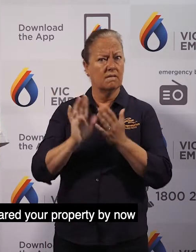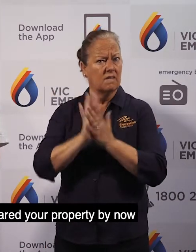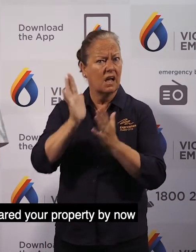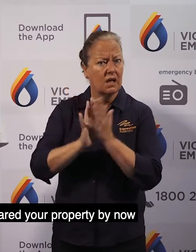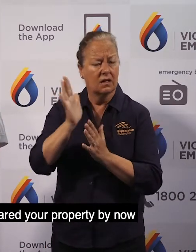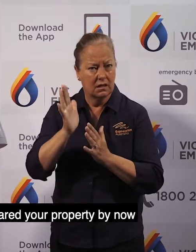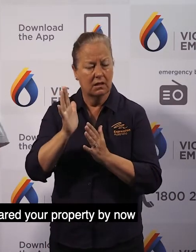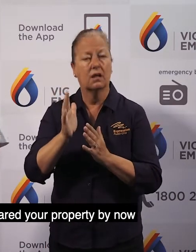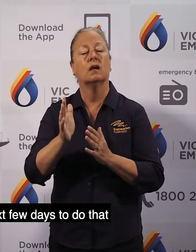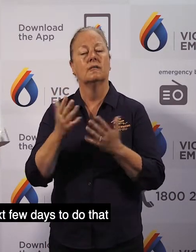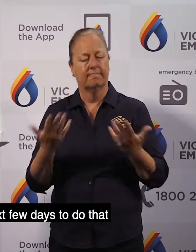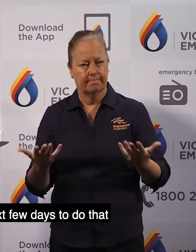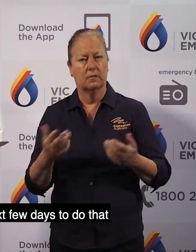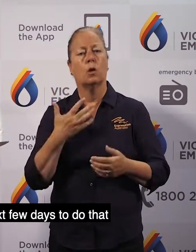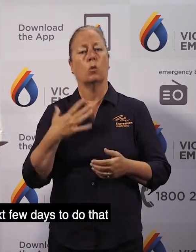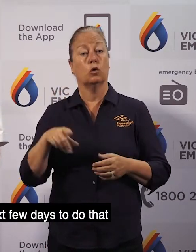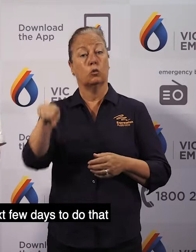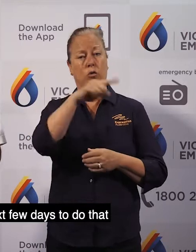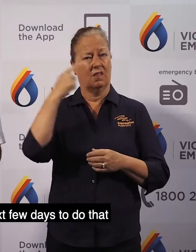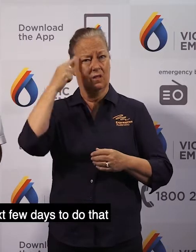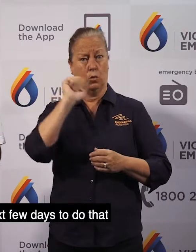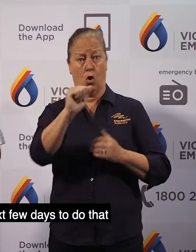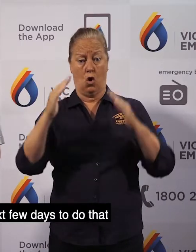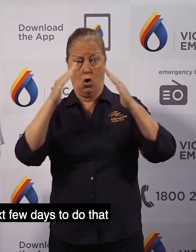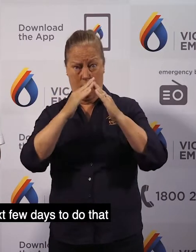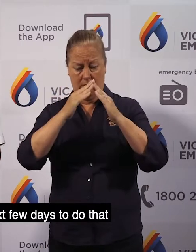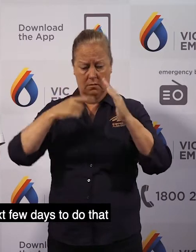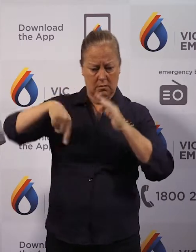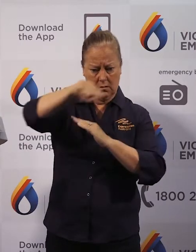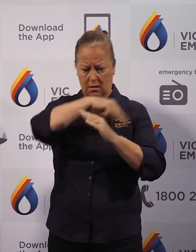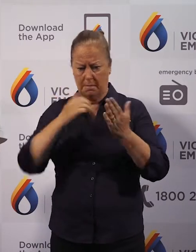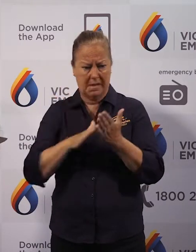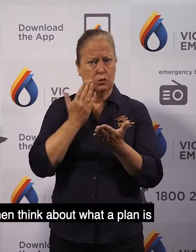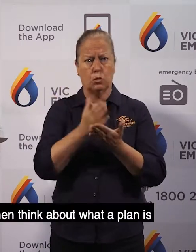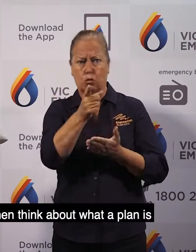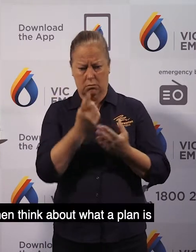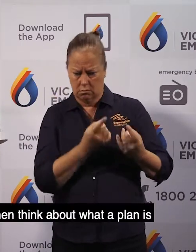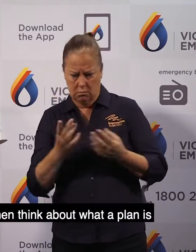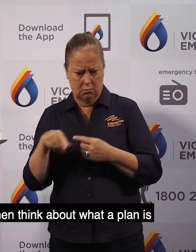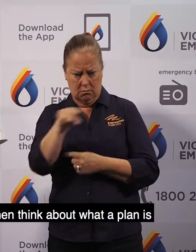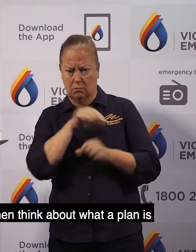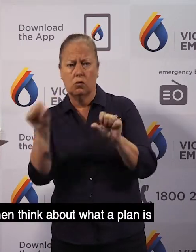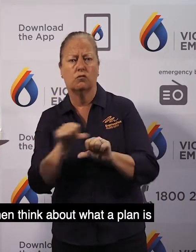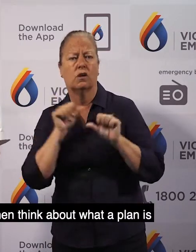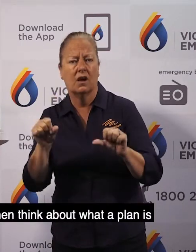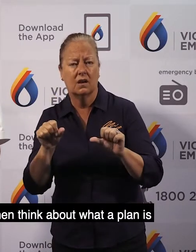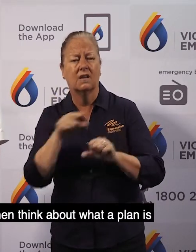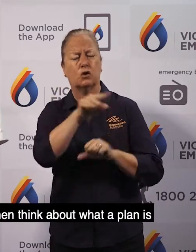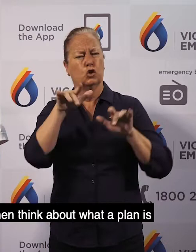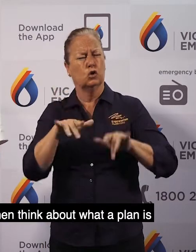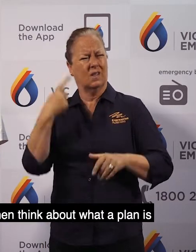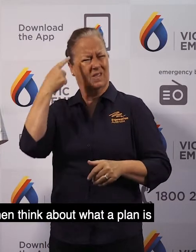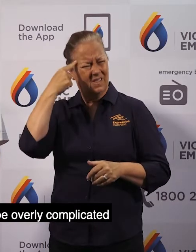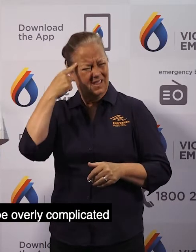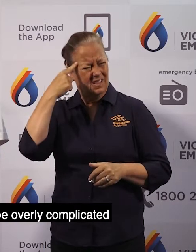prepared your property by now, please use the next few days to do that. If you haven't got a plan, then think about what a